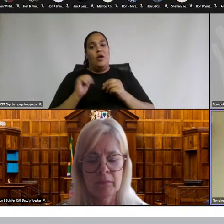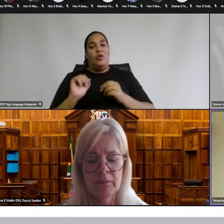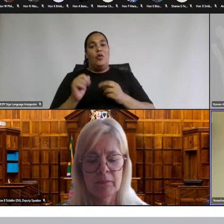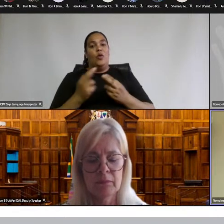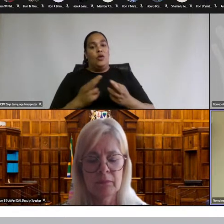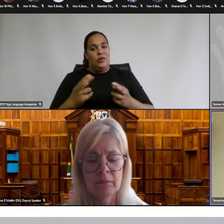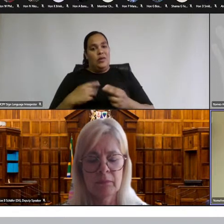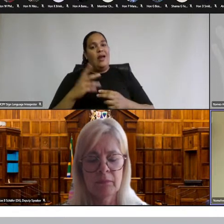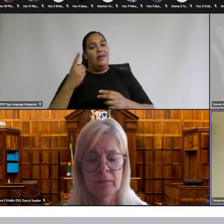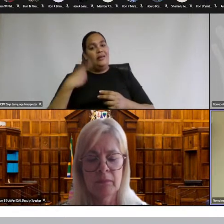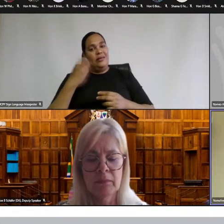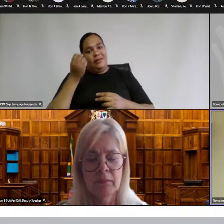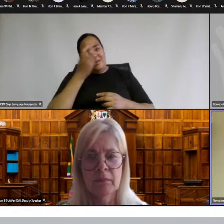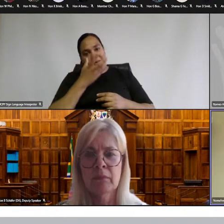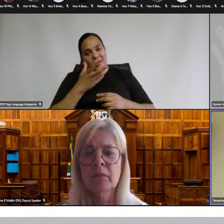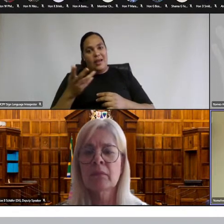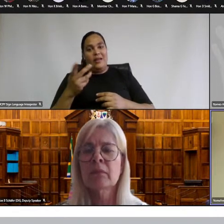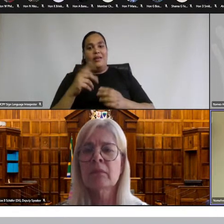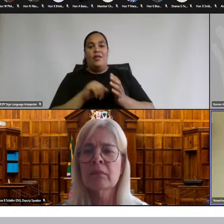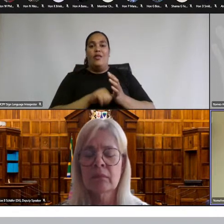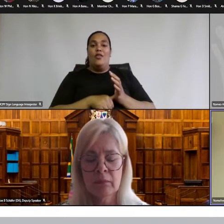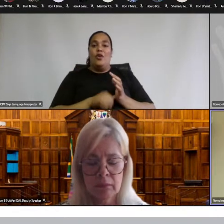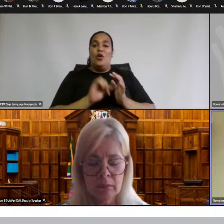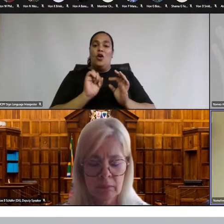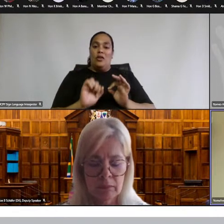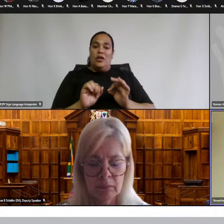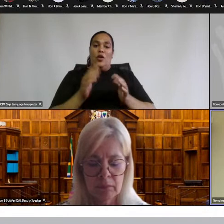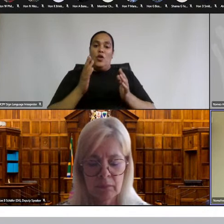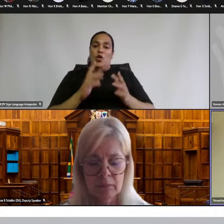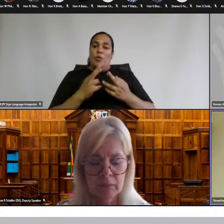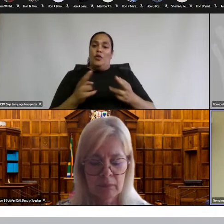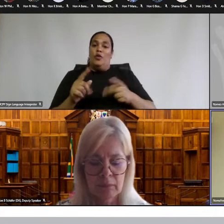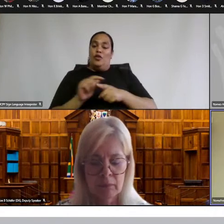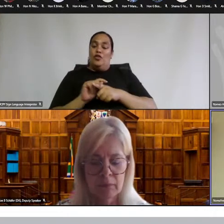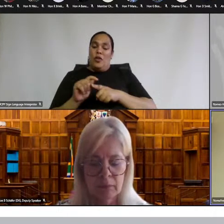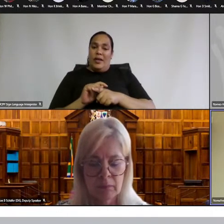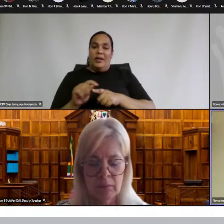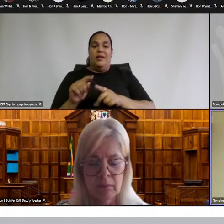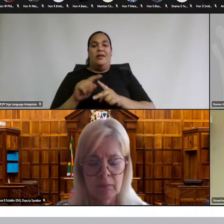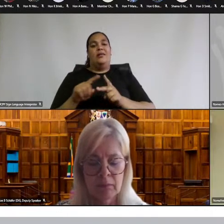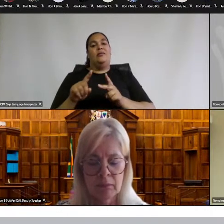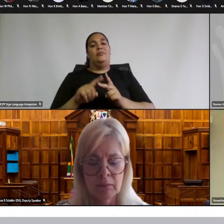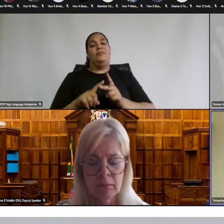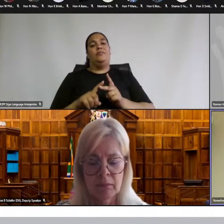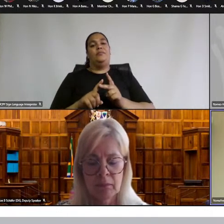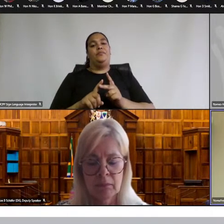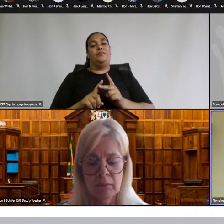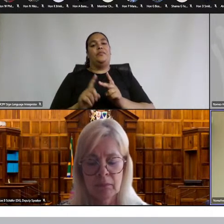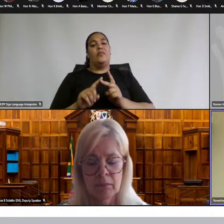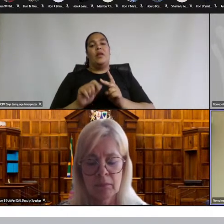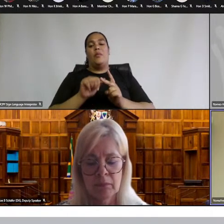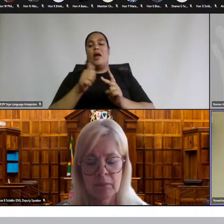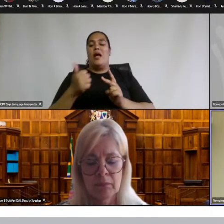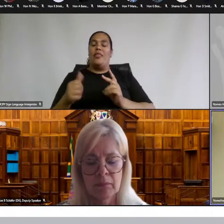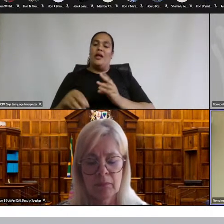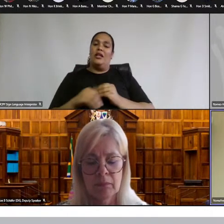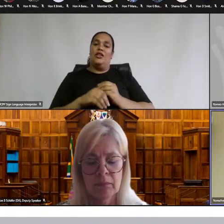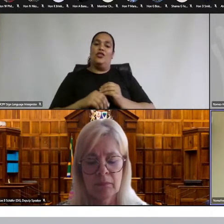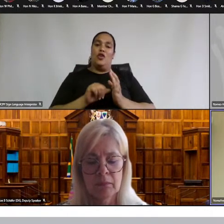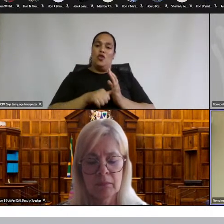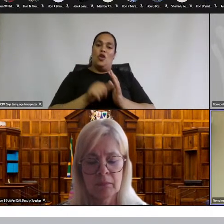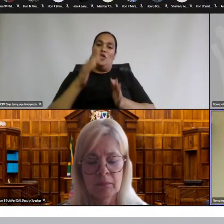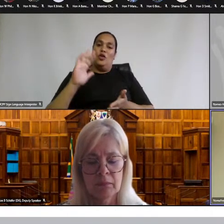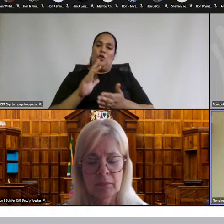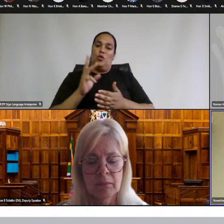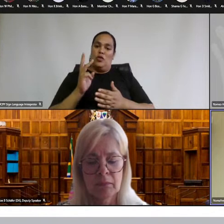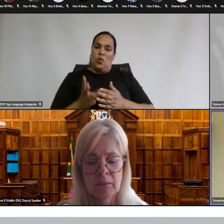I did indicate that if the grants, specifically the human resource training, the conditional grants will be reduced,